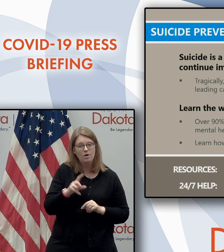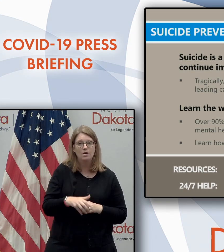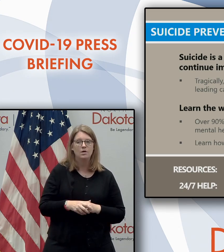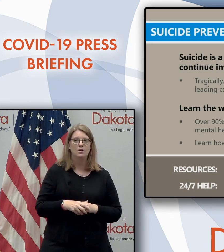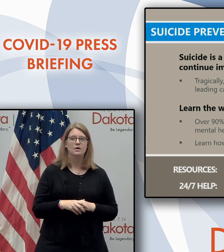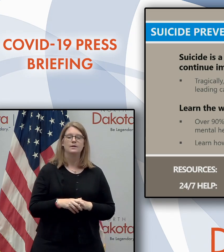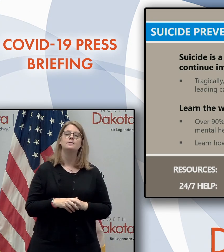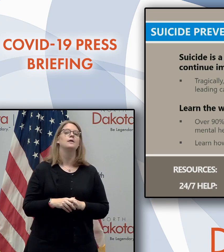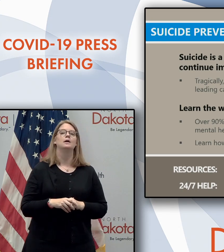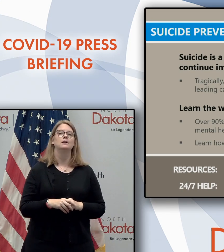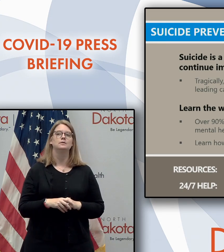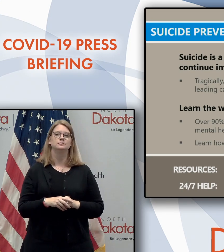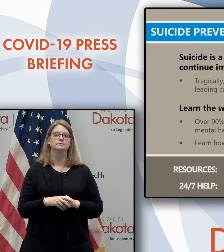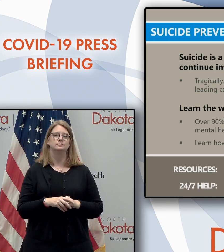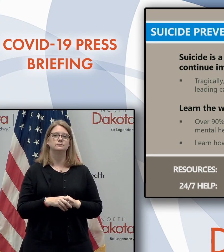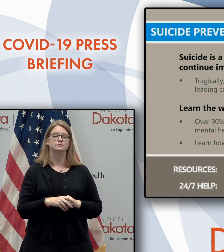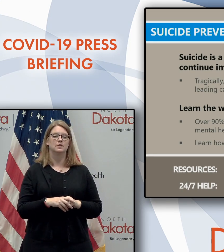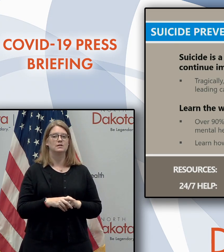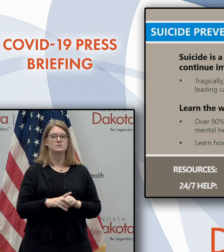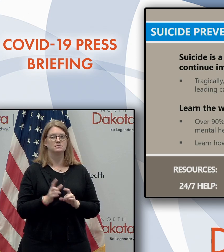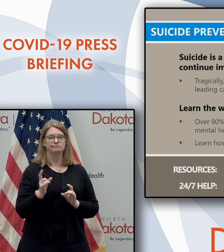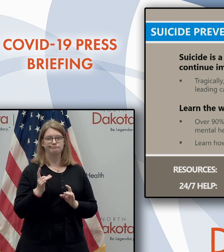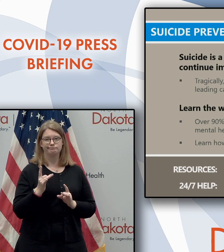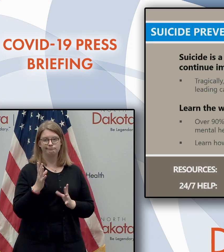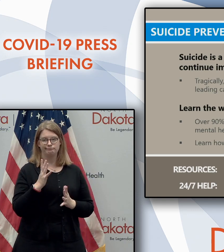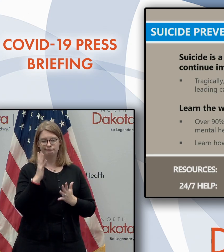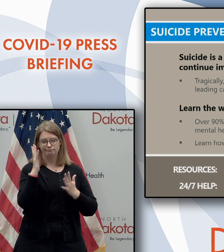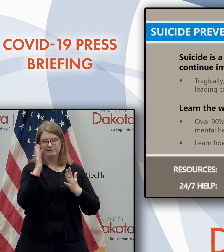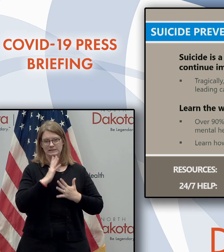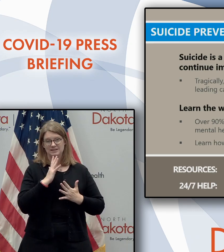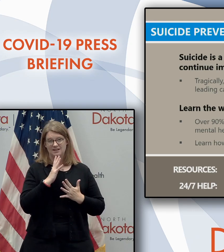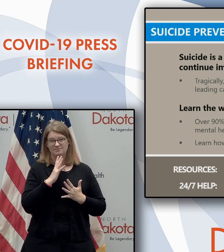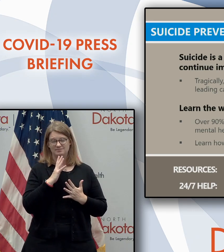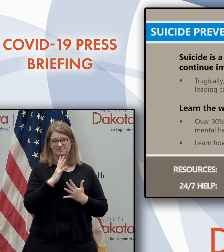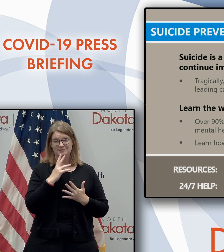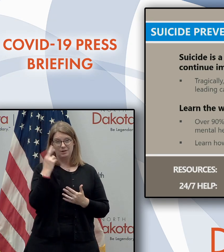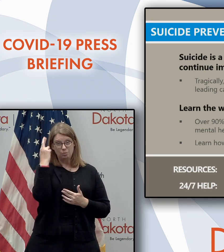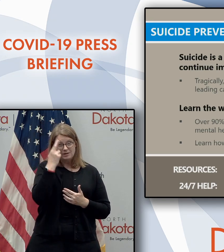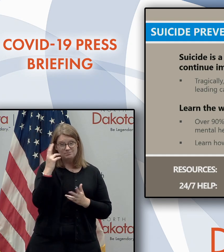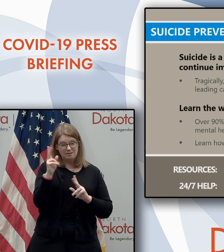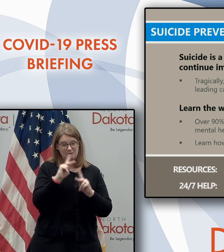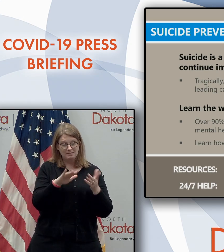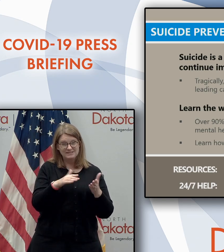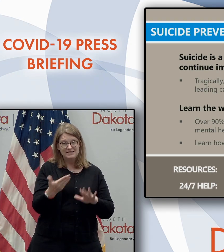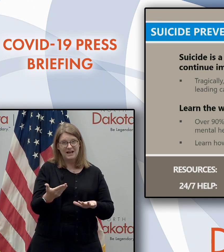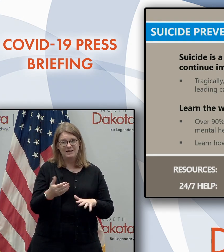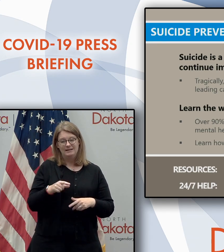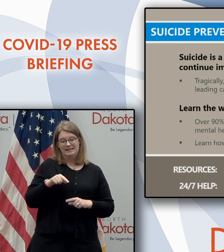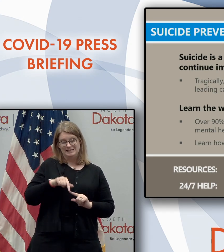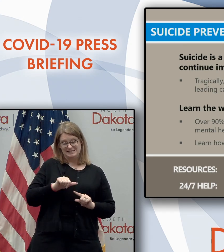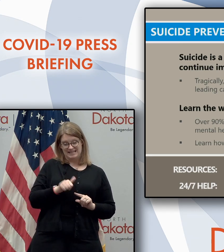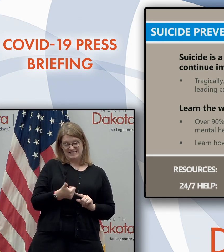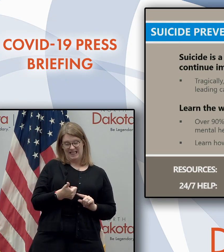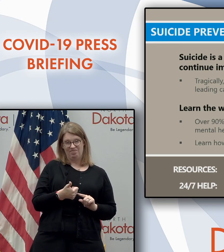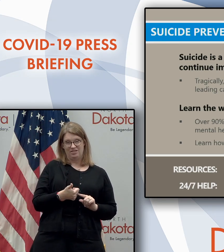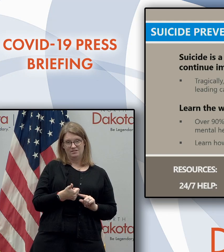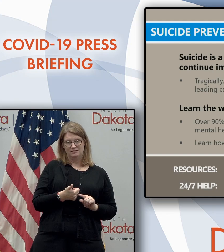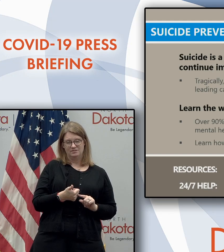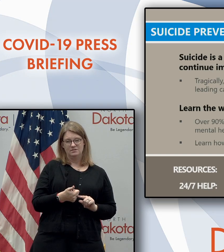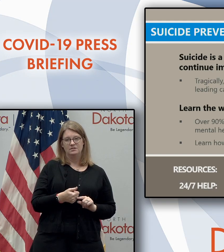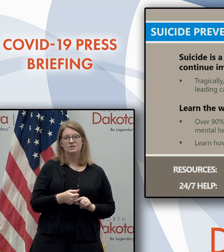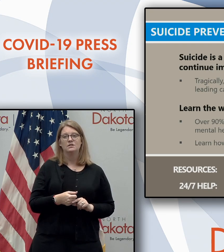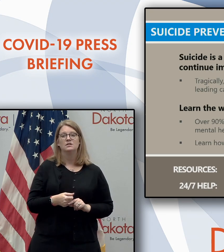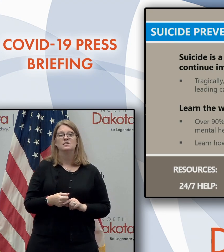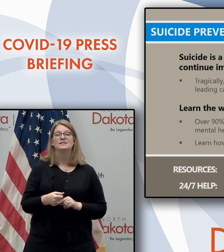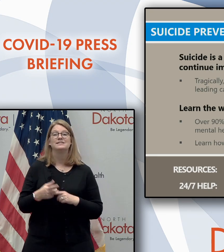It's truly sad to say that suicide is the 10th leading cause of death in the United States. It's the 2nd leading